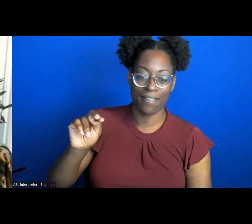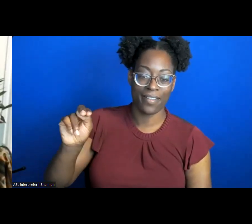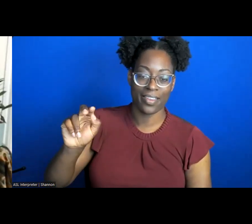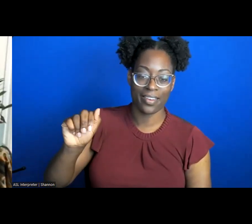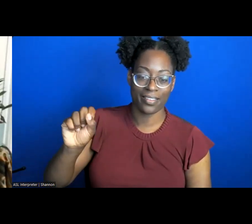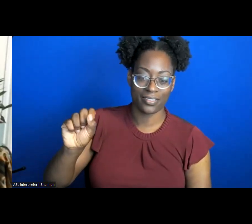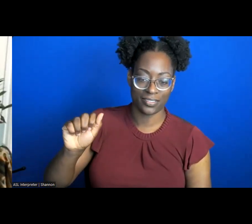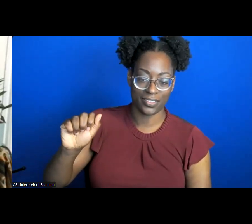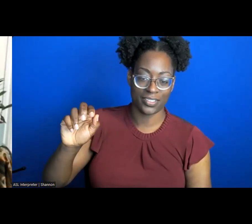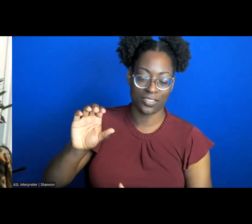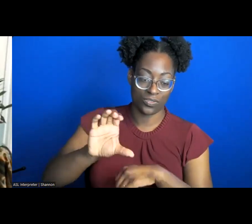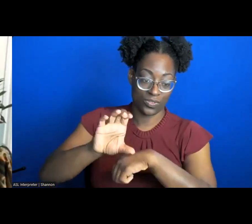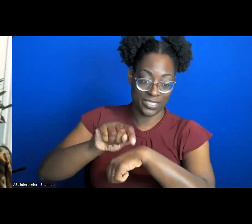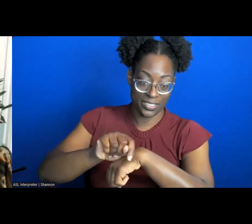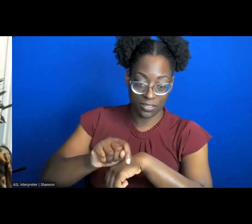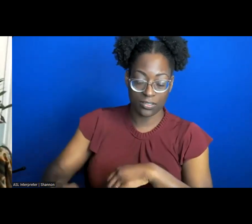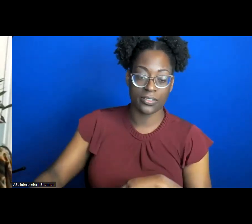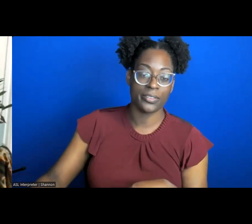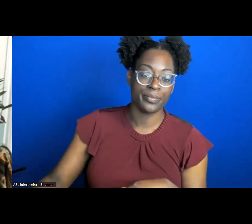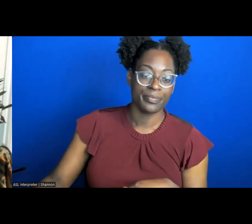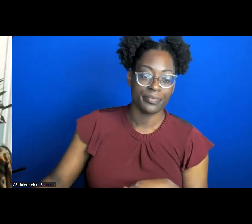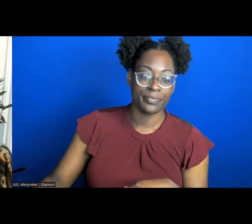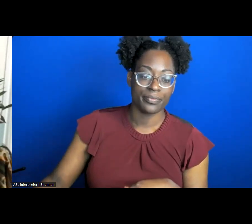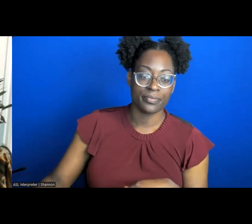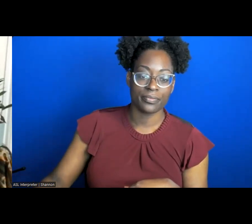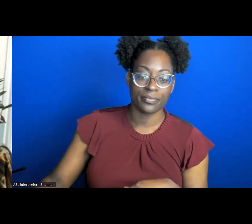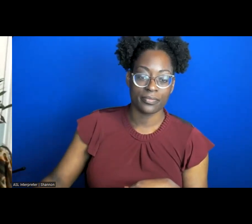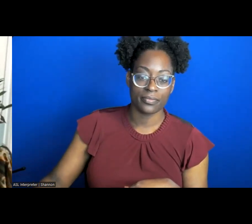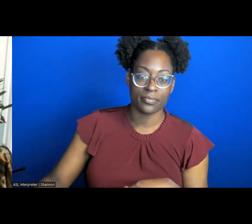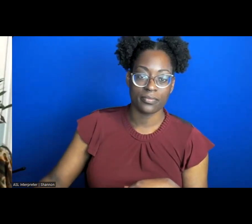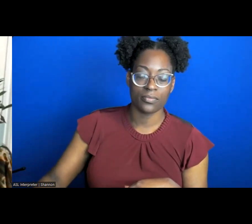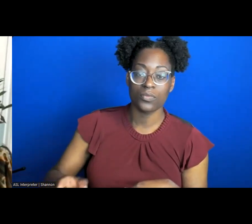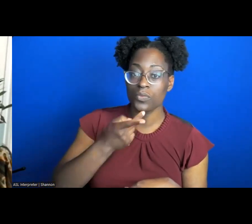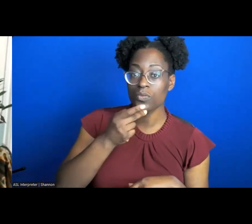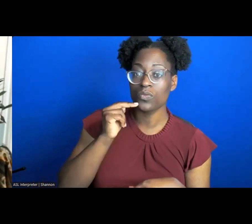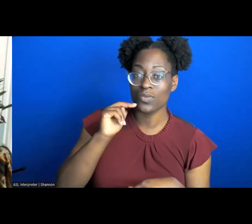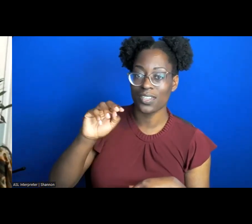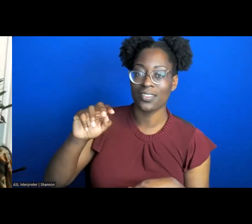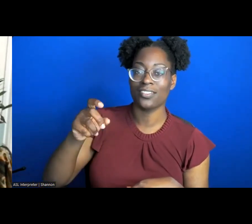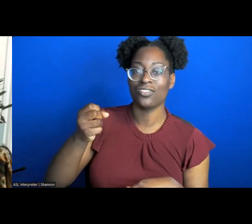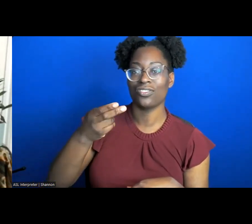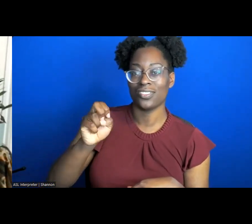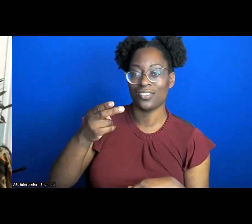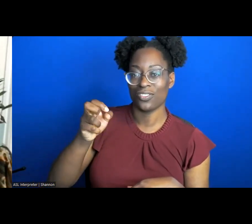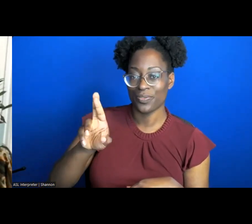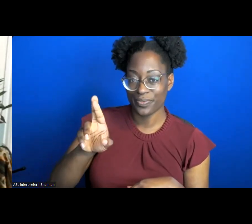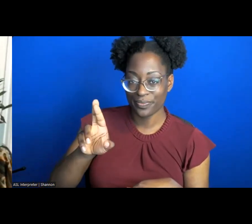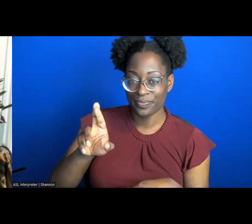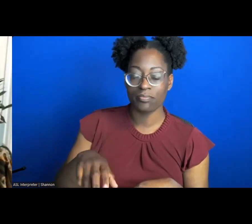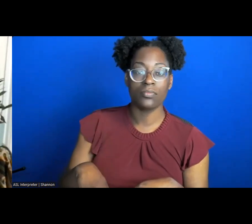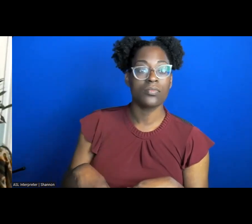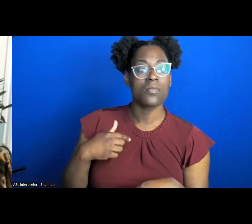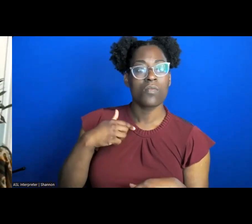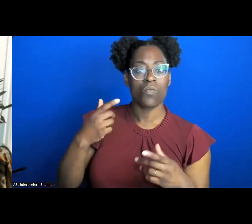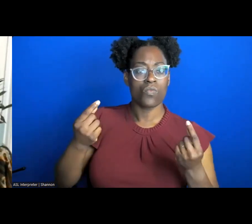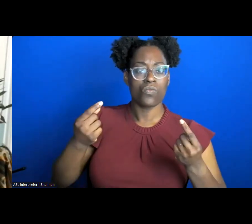in early childhood and in organizations. And I do that through transformative executive coaching, consultation,